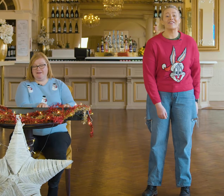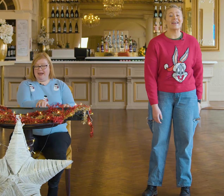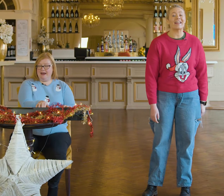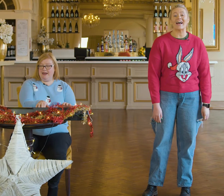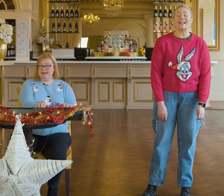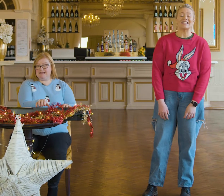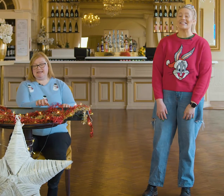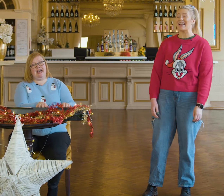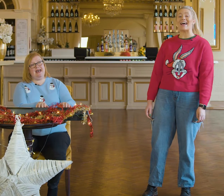and